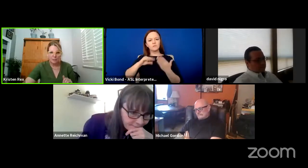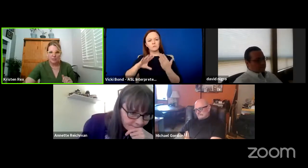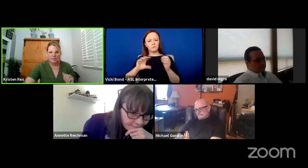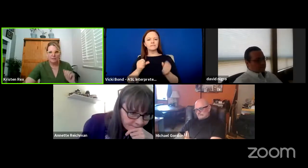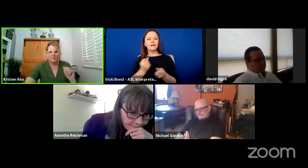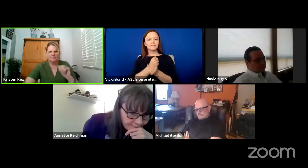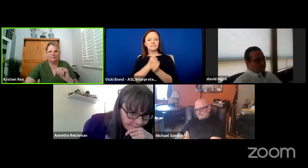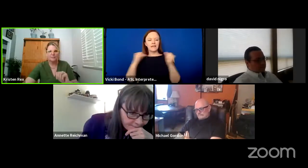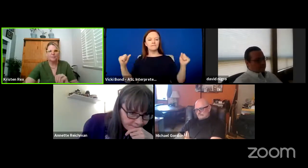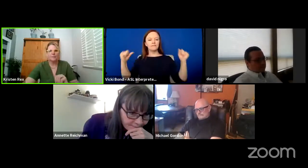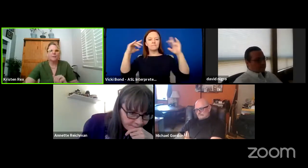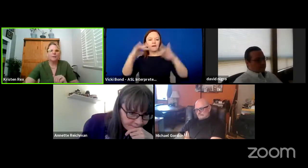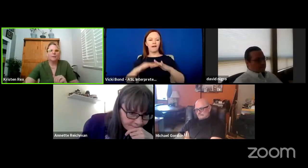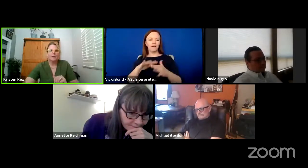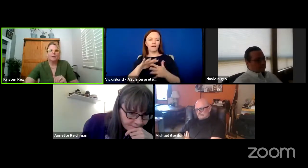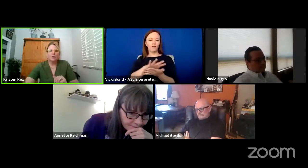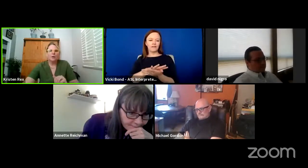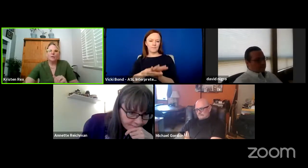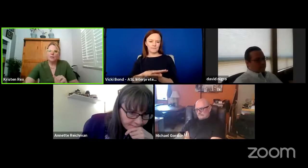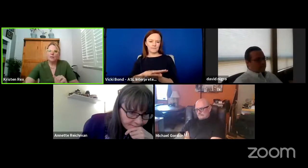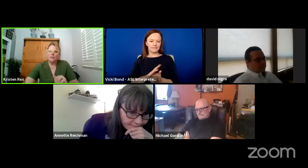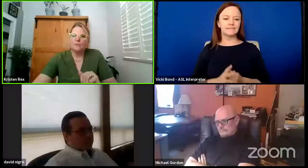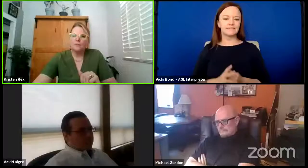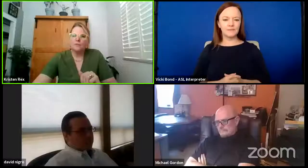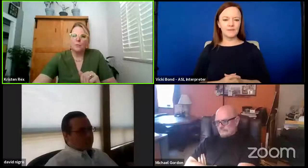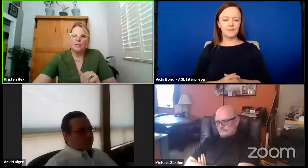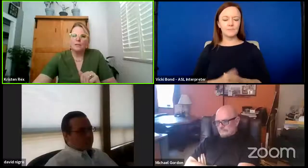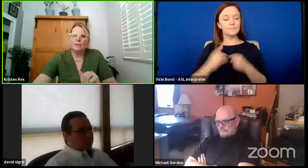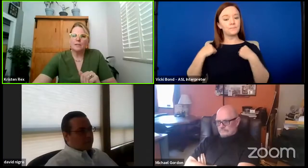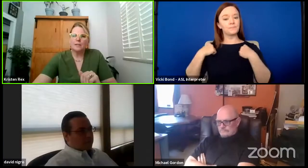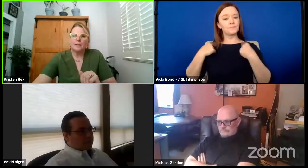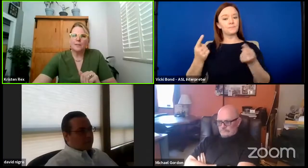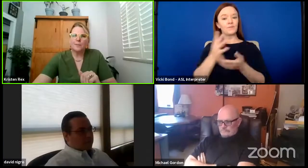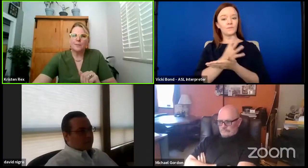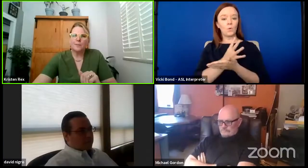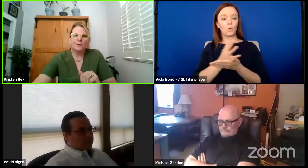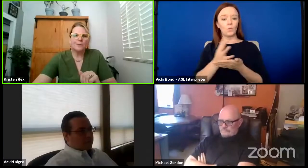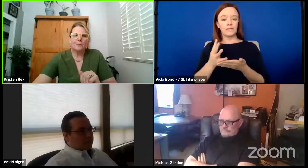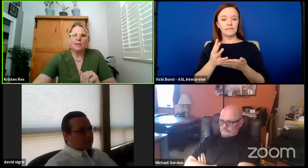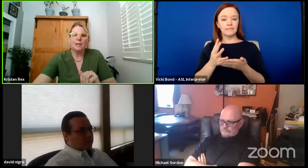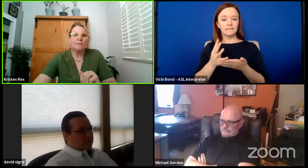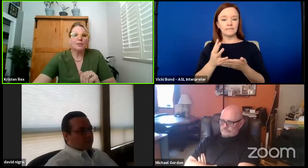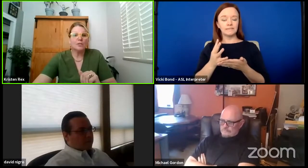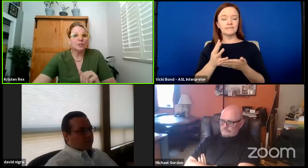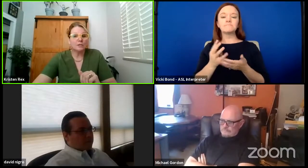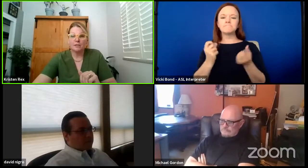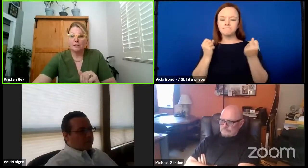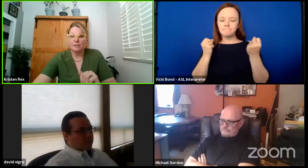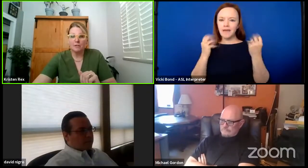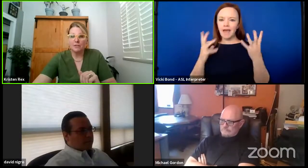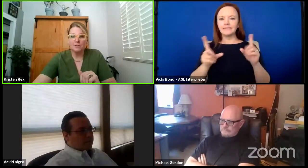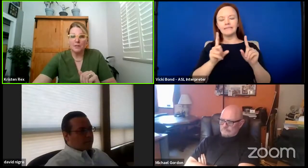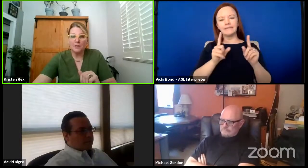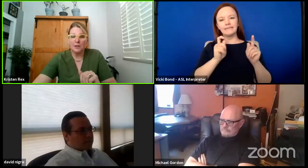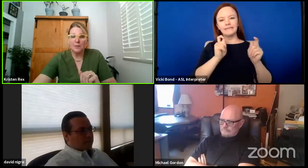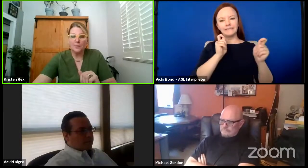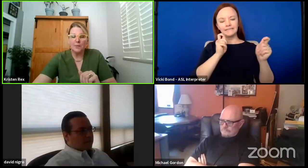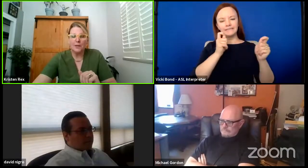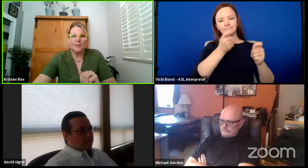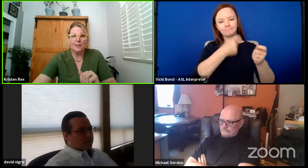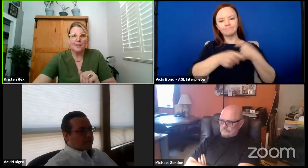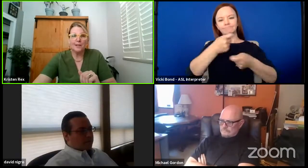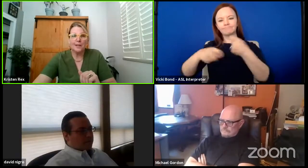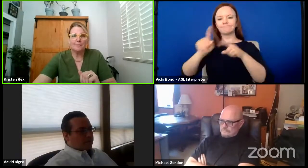to campus. Over the past 4 weeks, there have been many versions of this